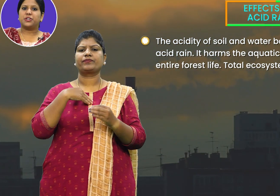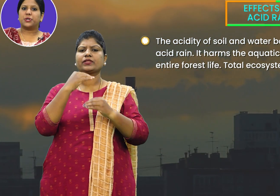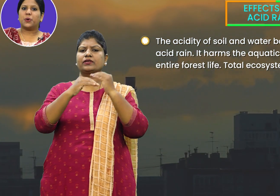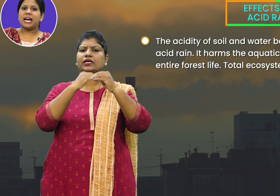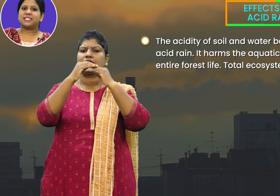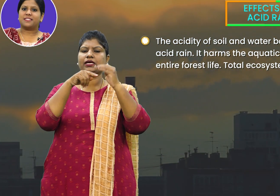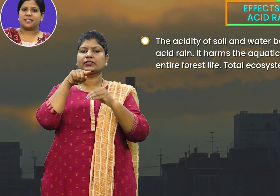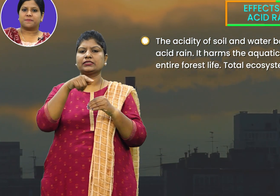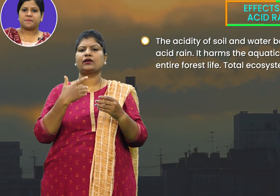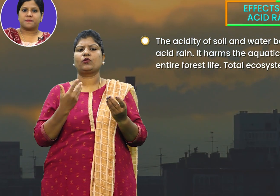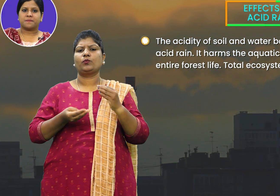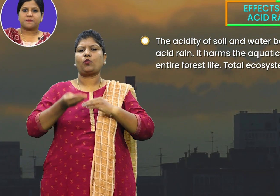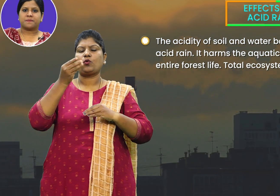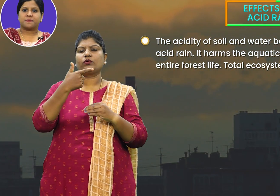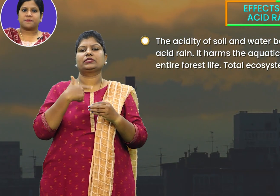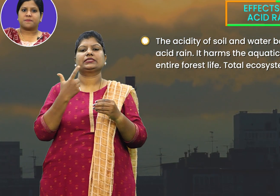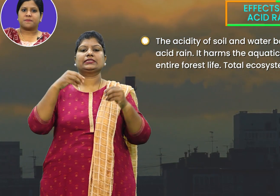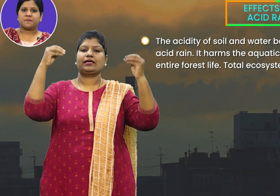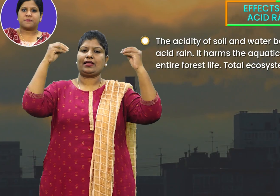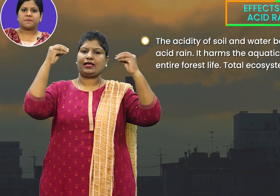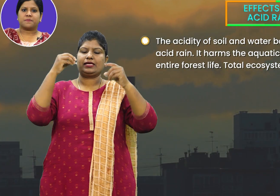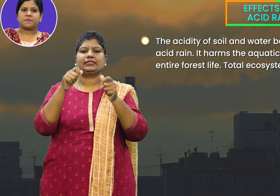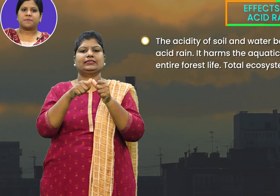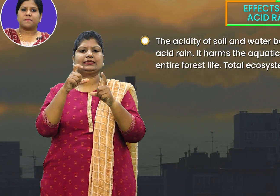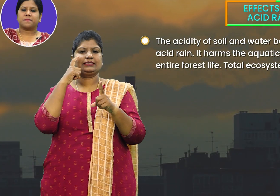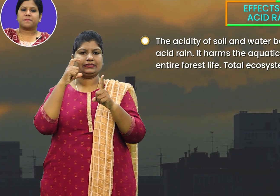increases due to acid rain.